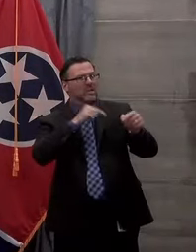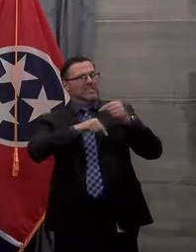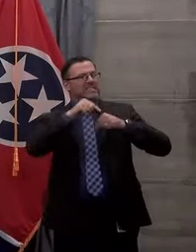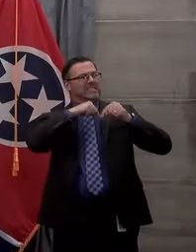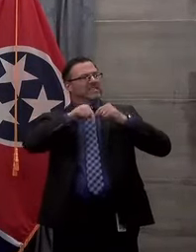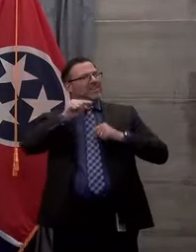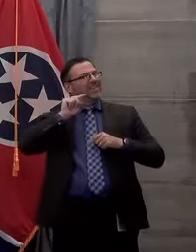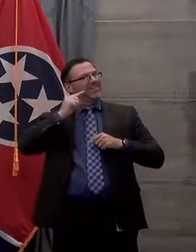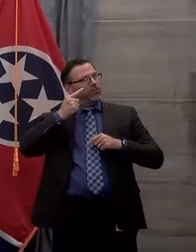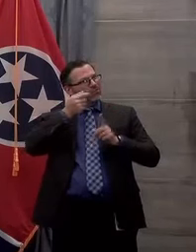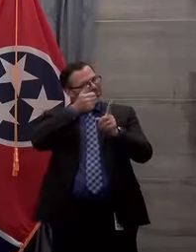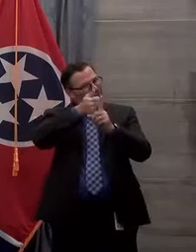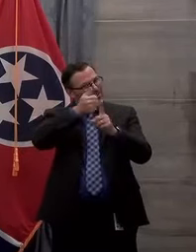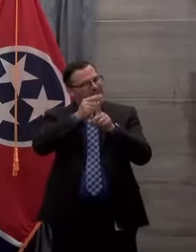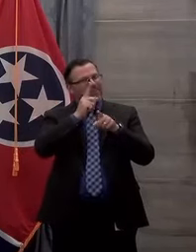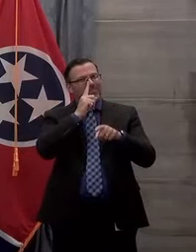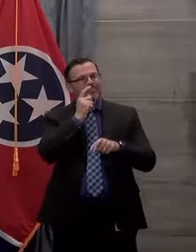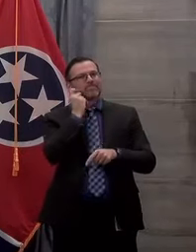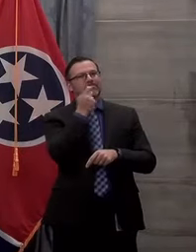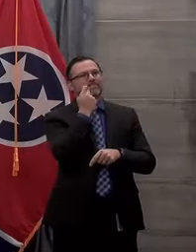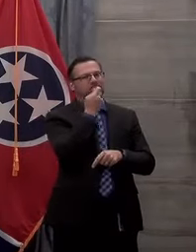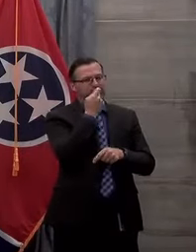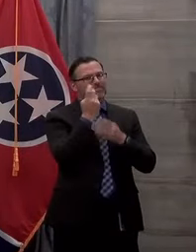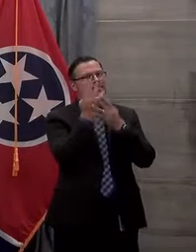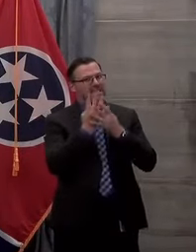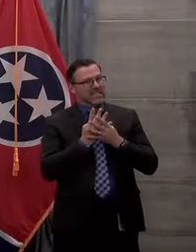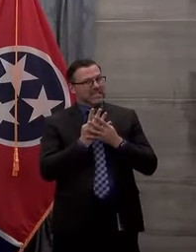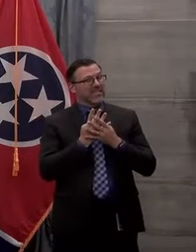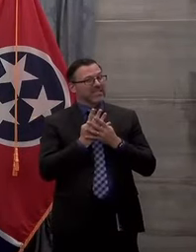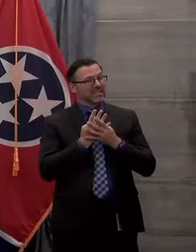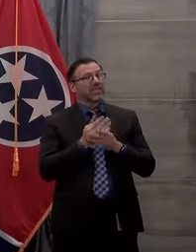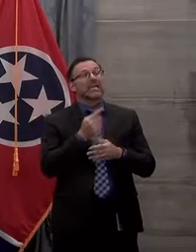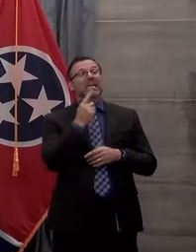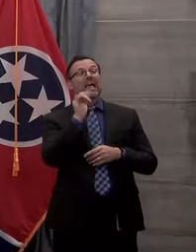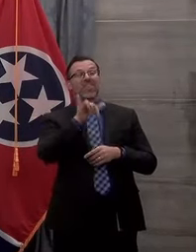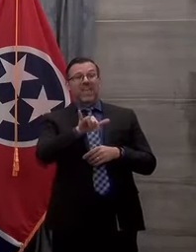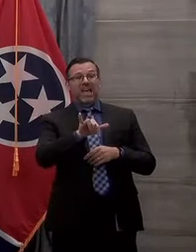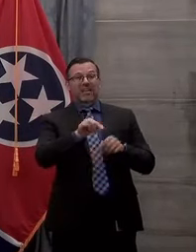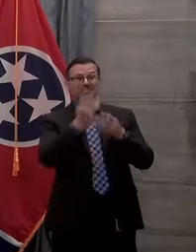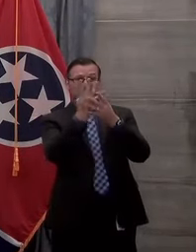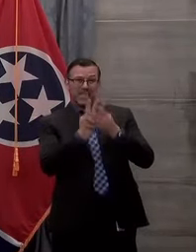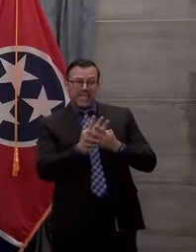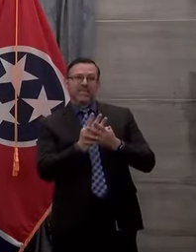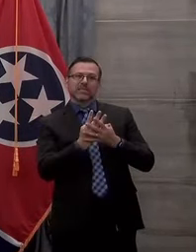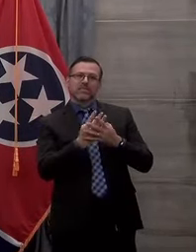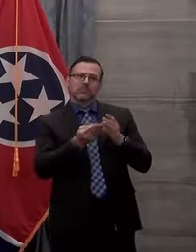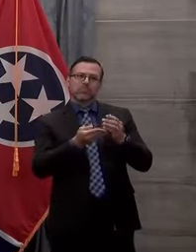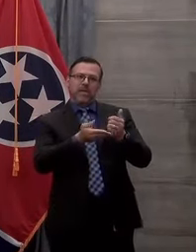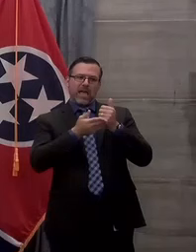this over and over again, testing not only provides you information about your own health, but it actually